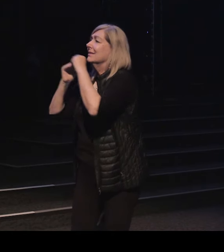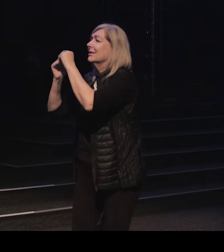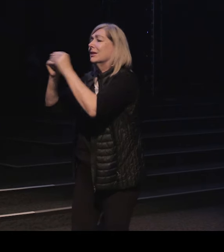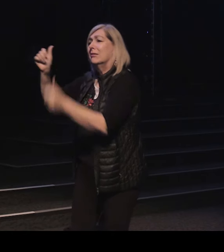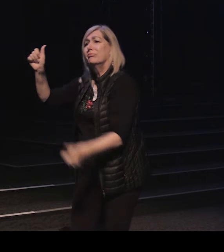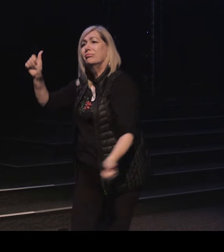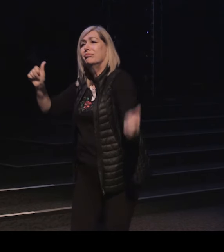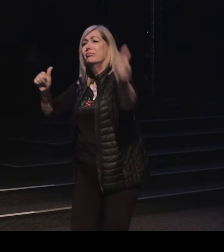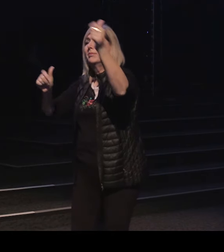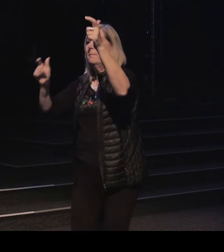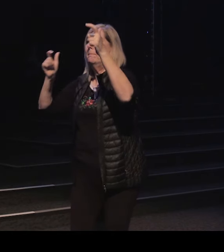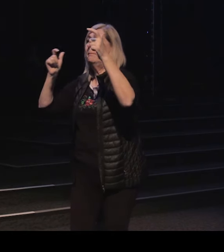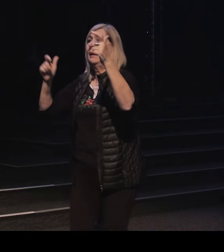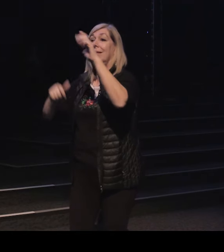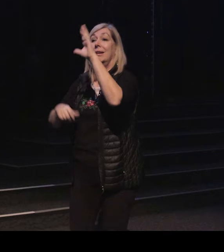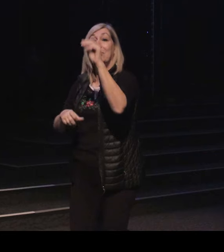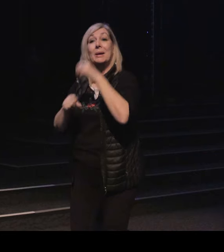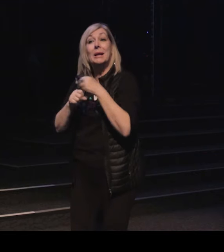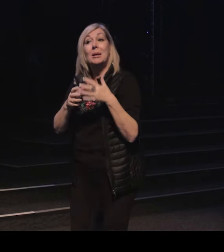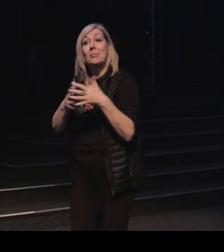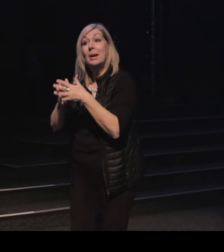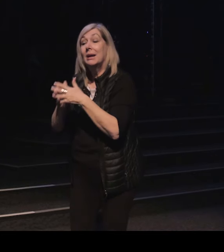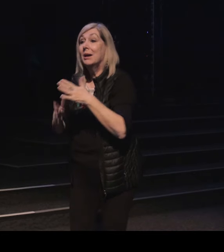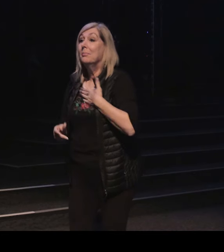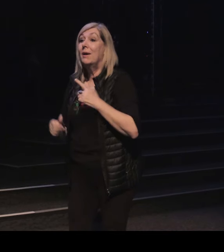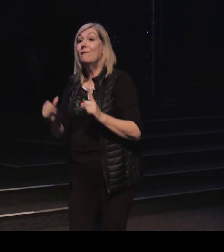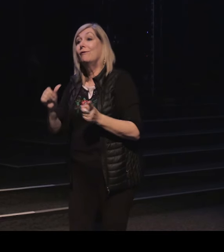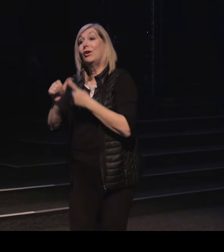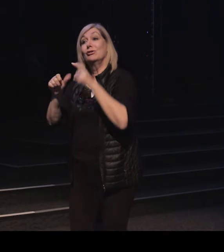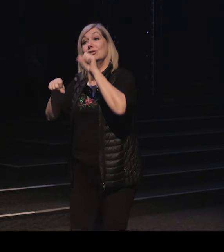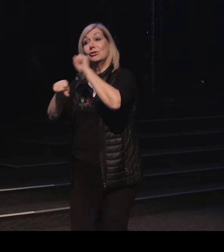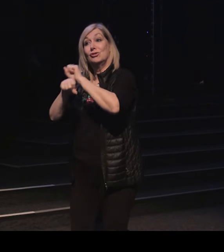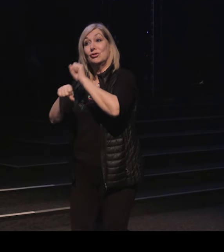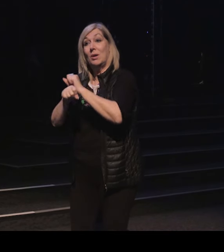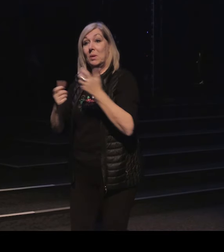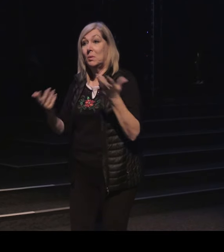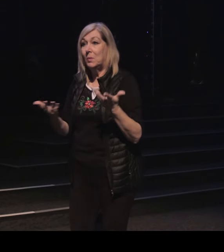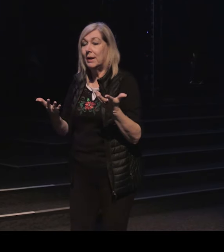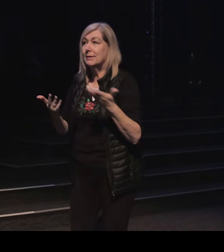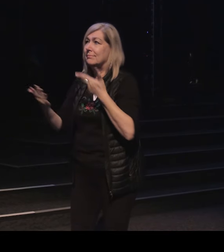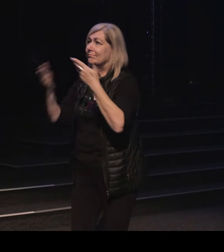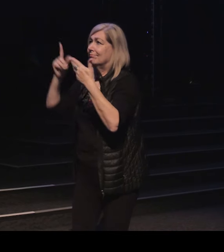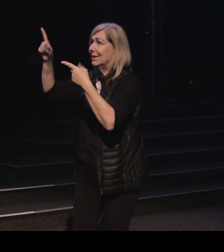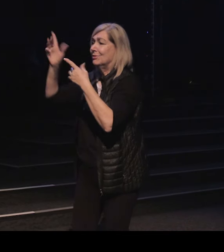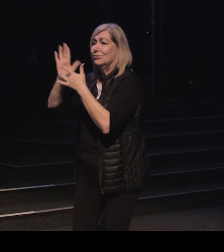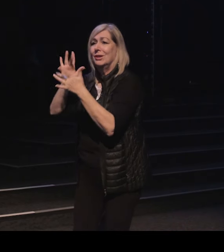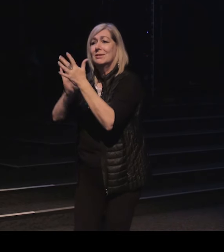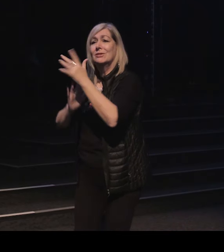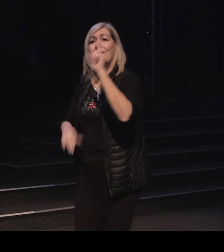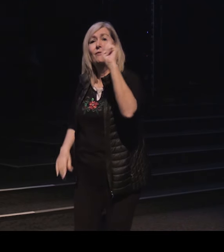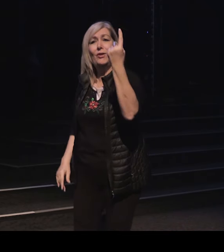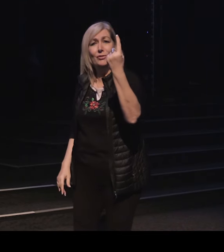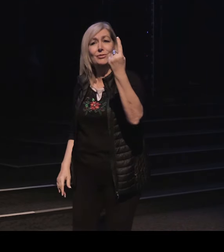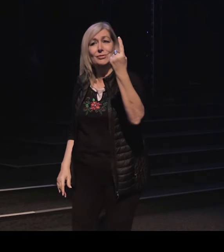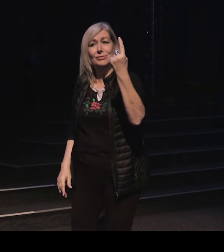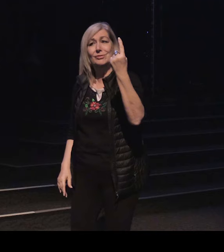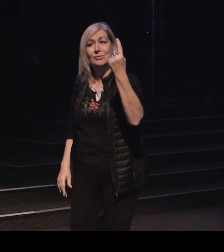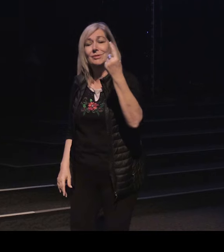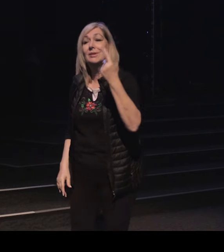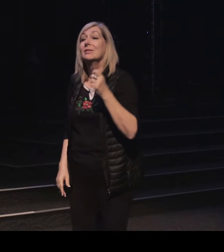corporation in America. My first job is serving Jesus." So,